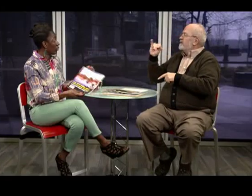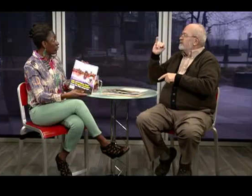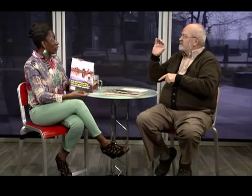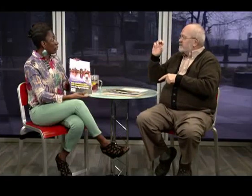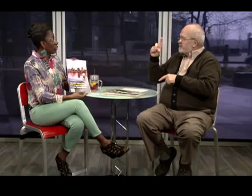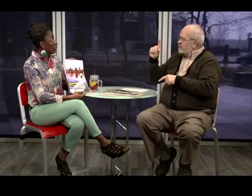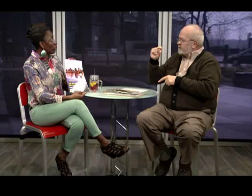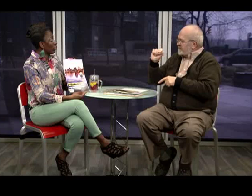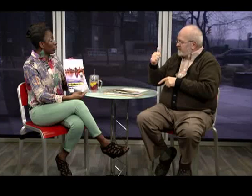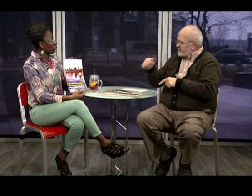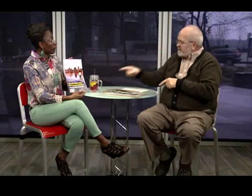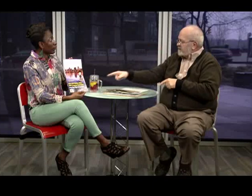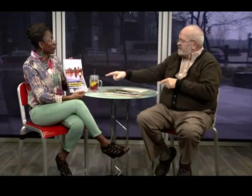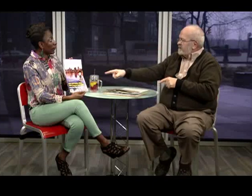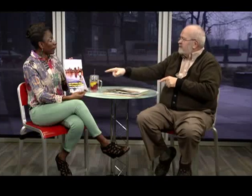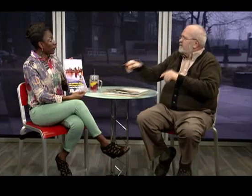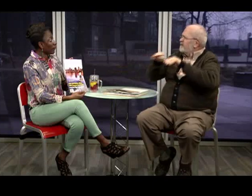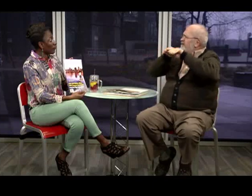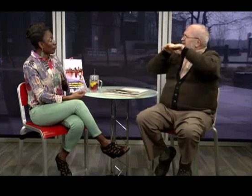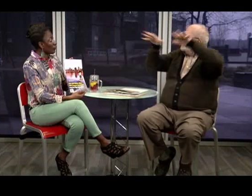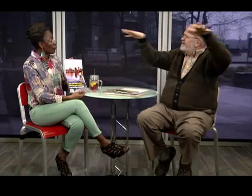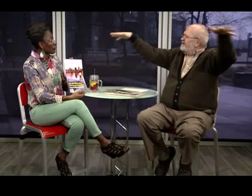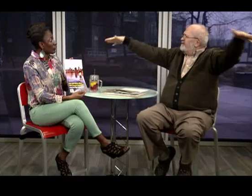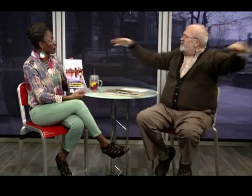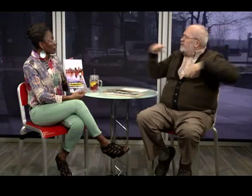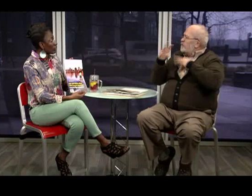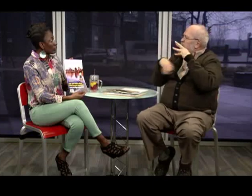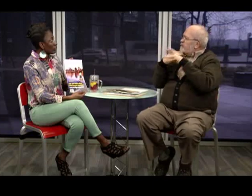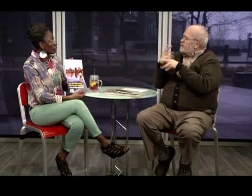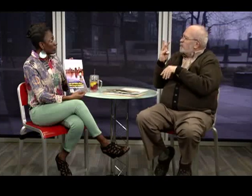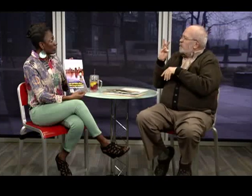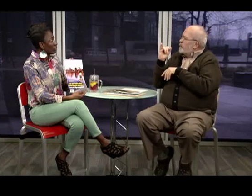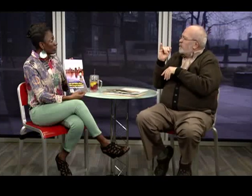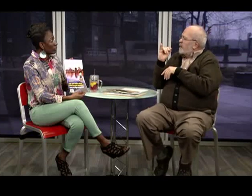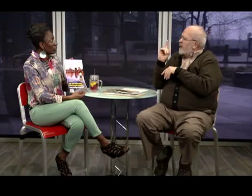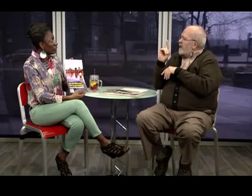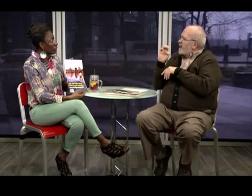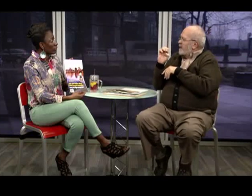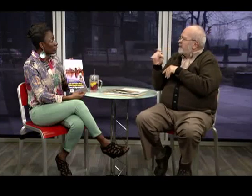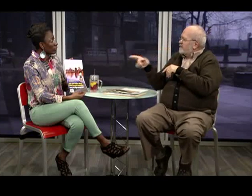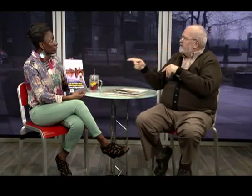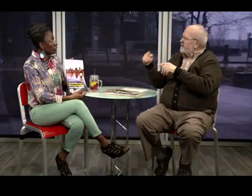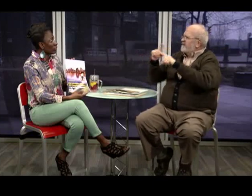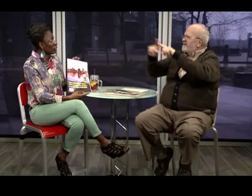Deaf News. And they're talking about ICED 2010 as well. It was a worldwide event.